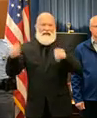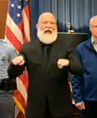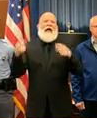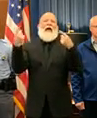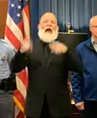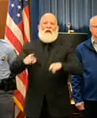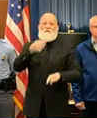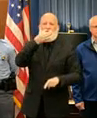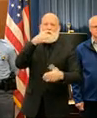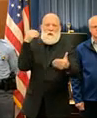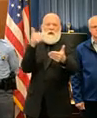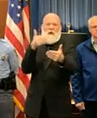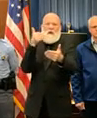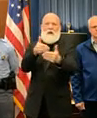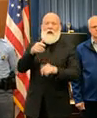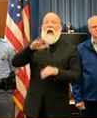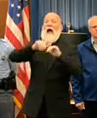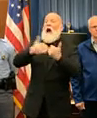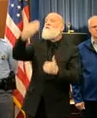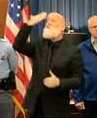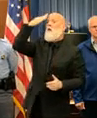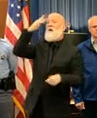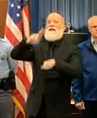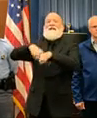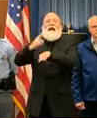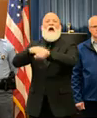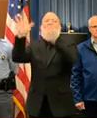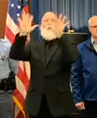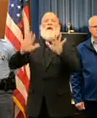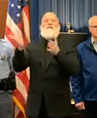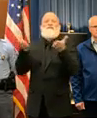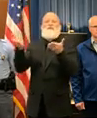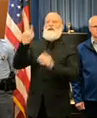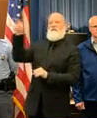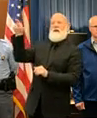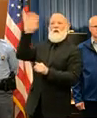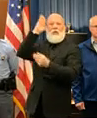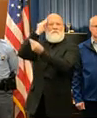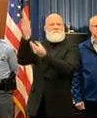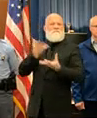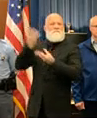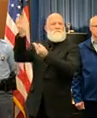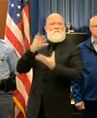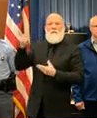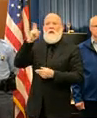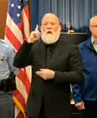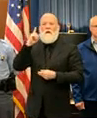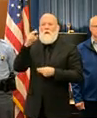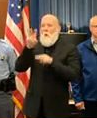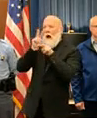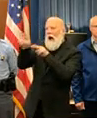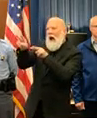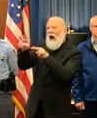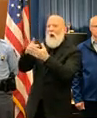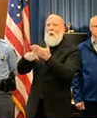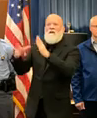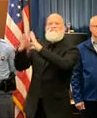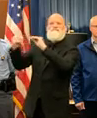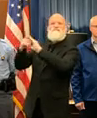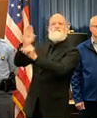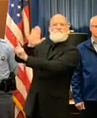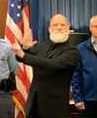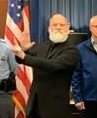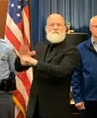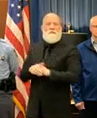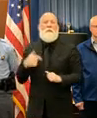for those updates. Winter precipitation will begin in northeast Georgia early Sunday morning, covering much of the rest of North